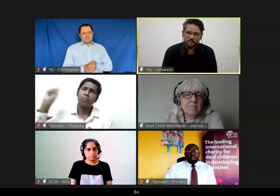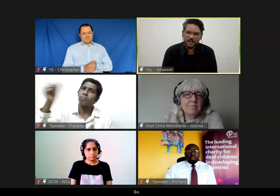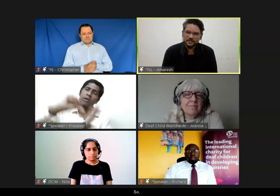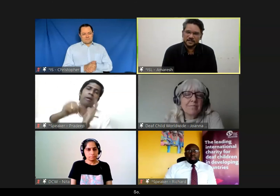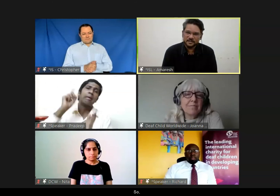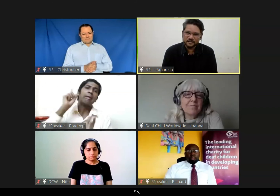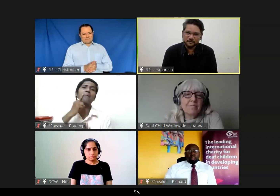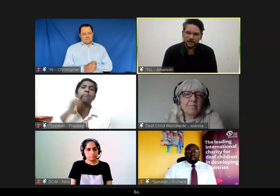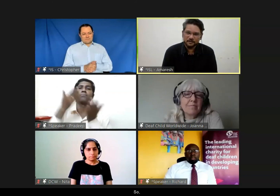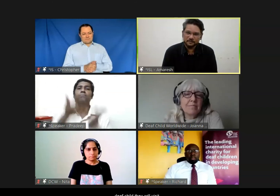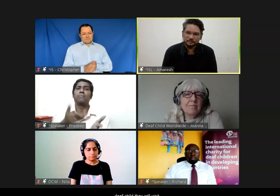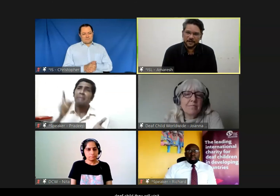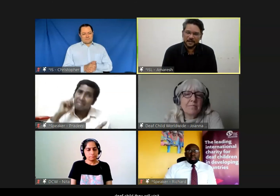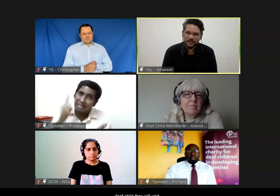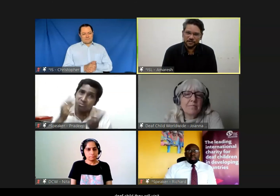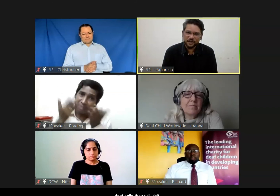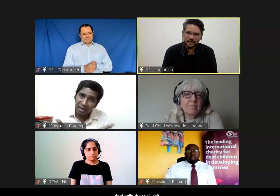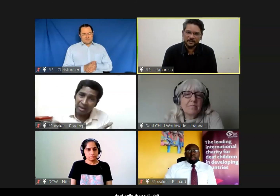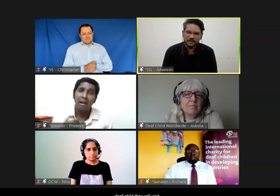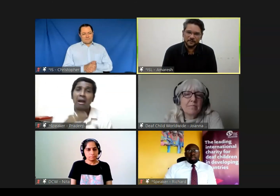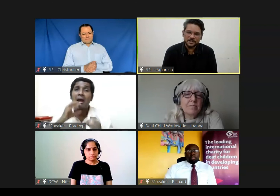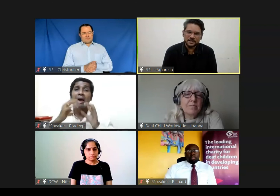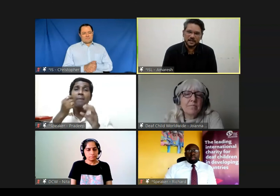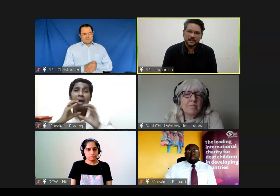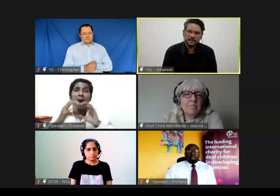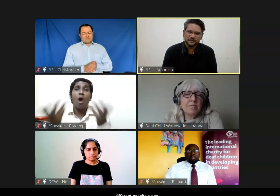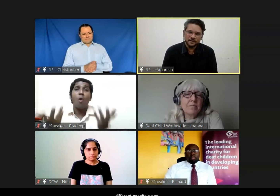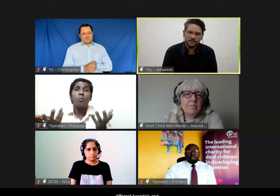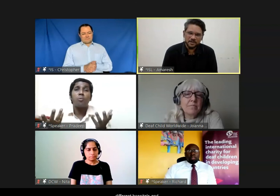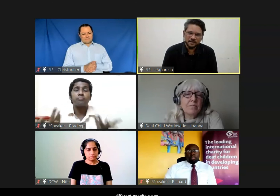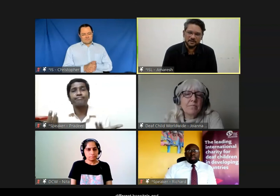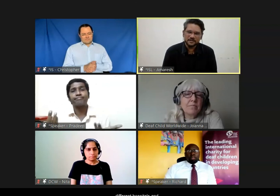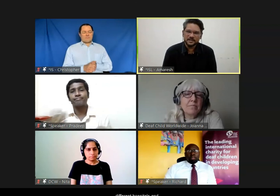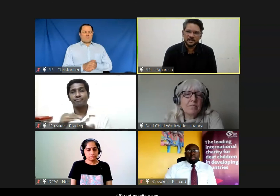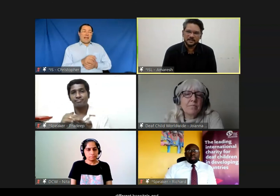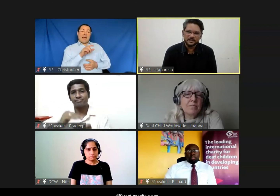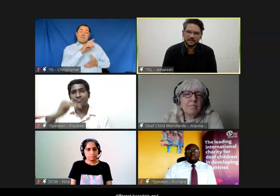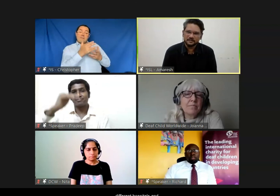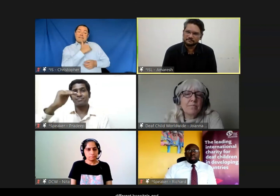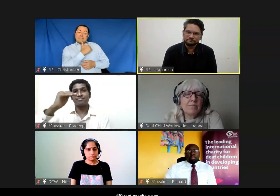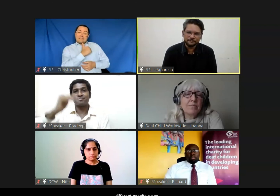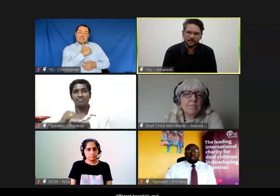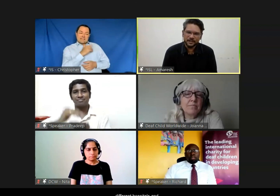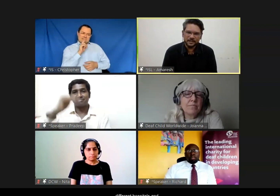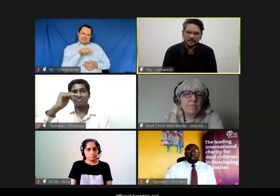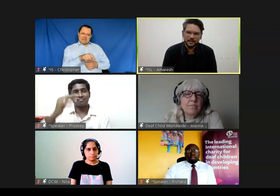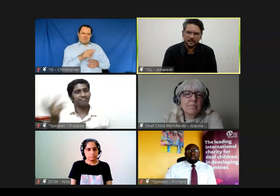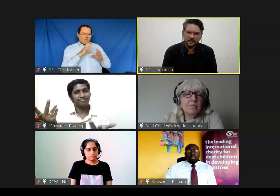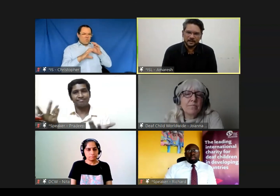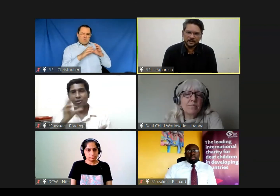So when parents, they have a deaf child, they will visit different hospitals, and they